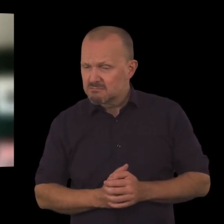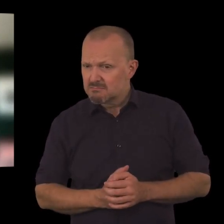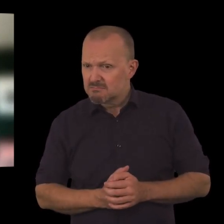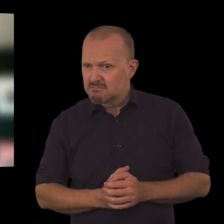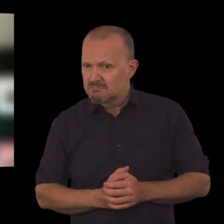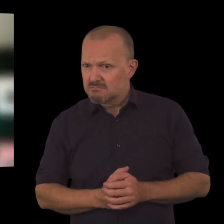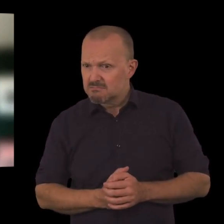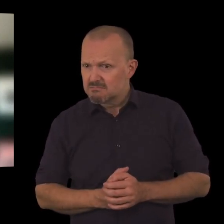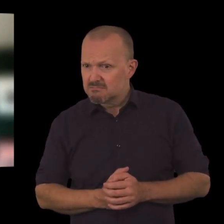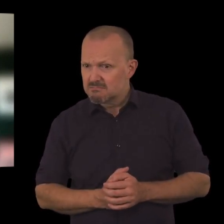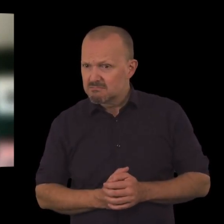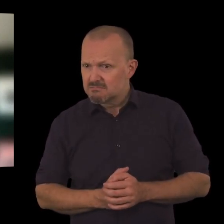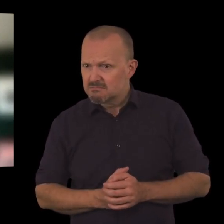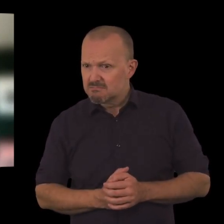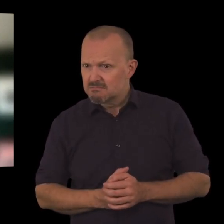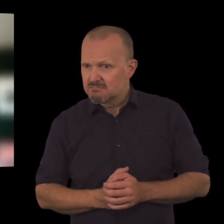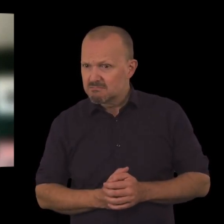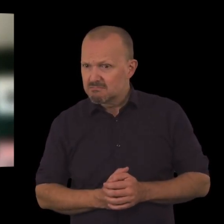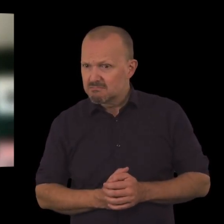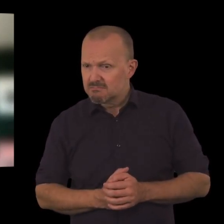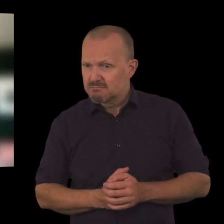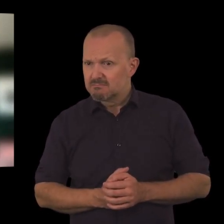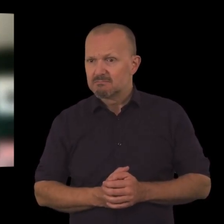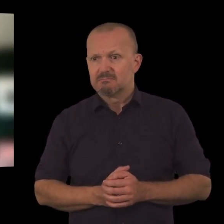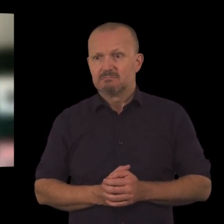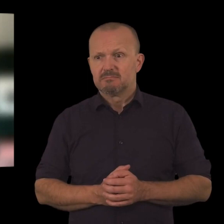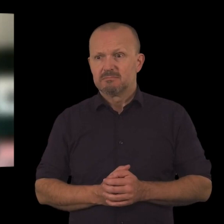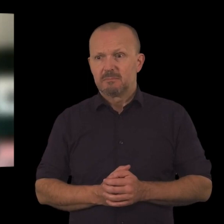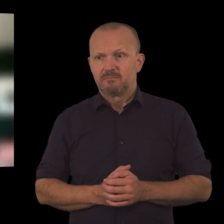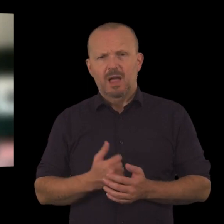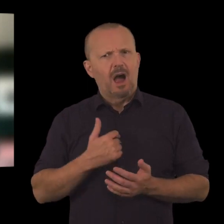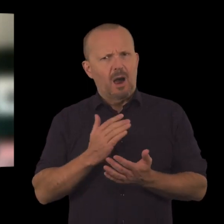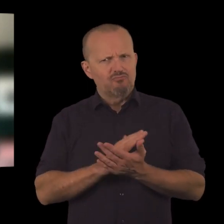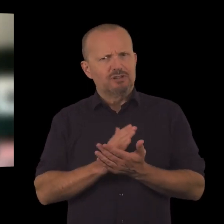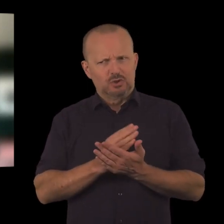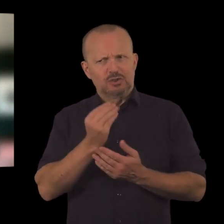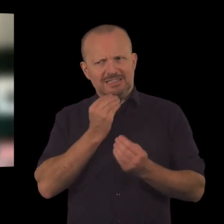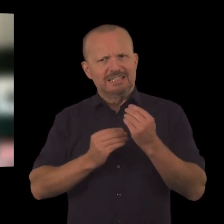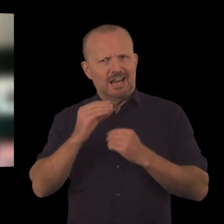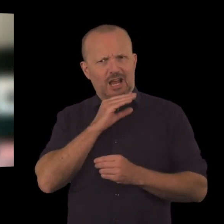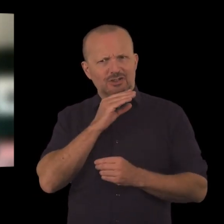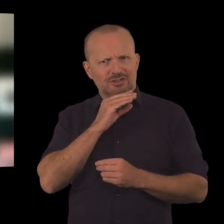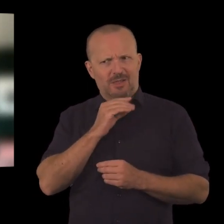lie. That's my guess. Emily, do you want to have a go at guessing?